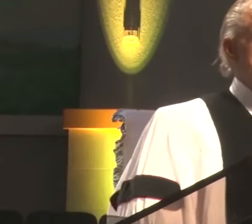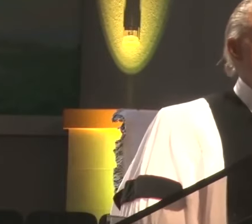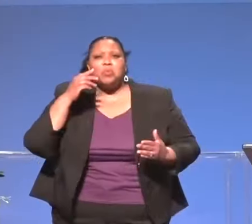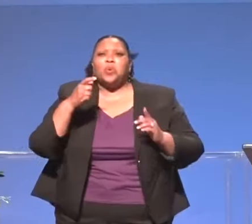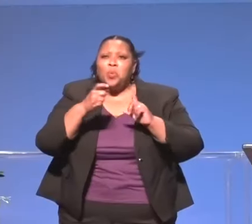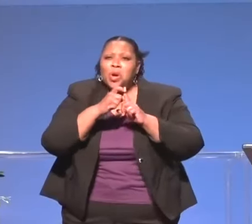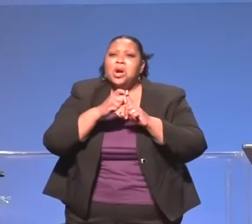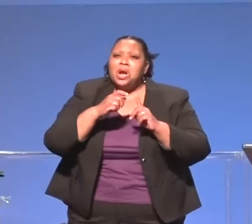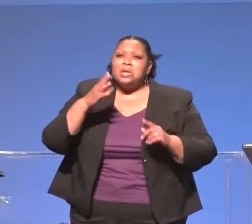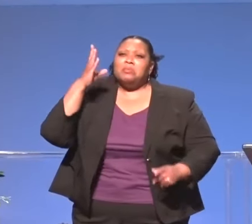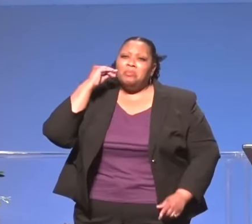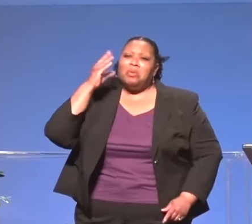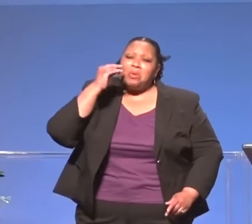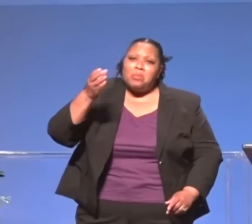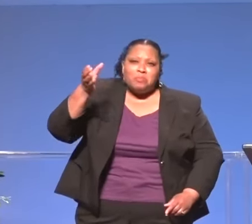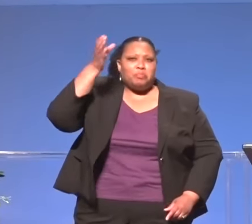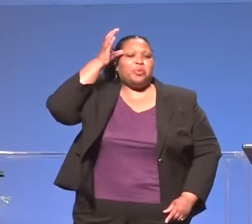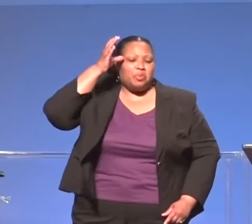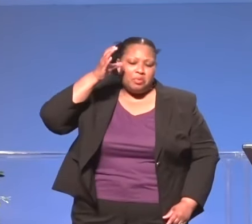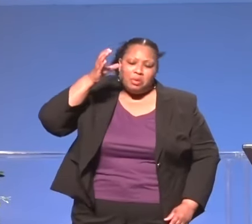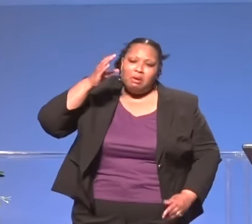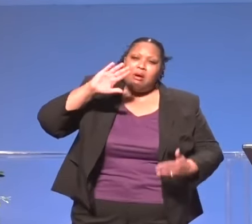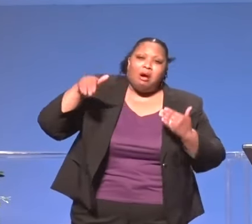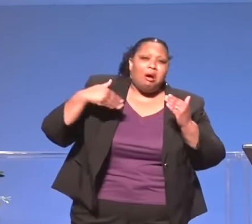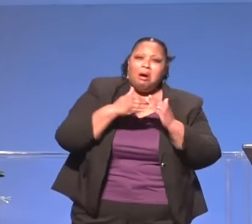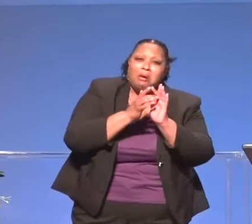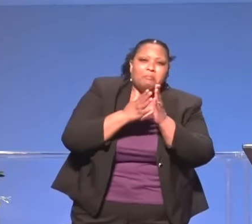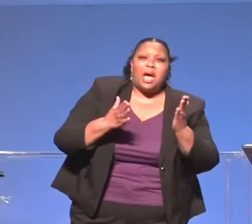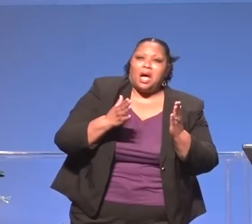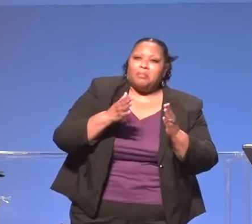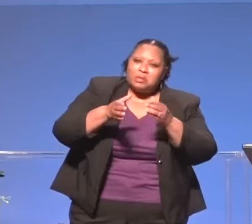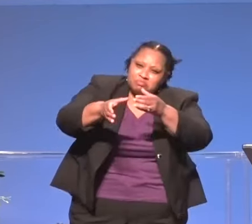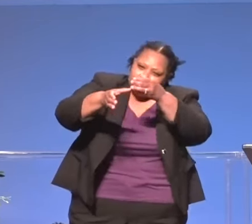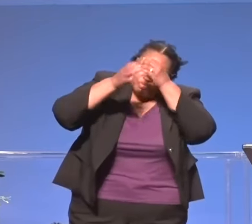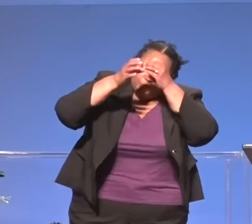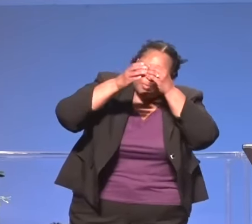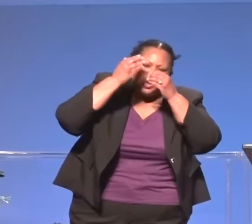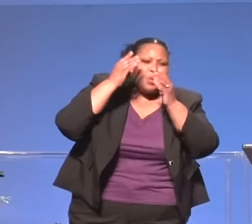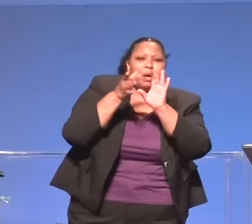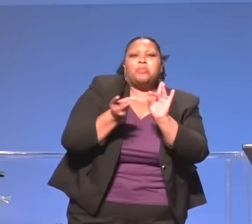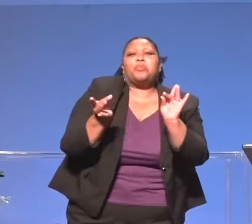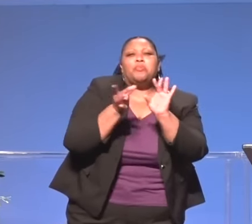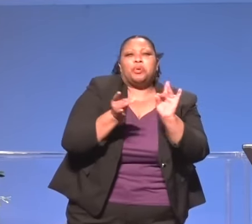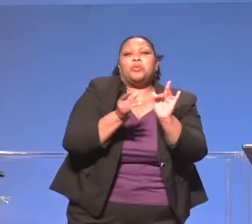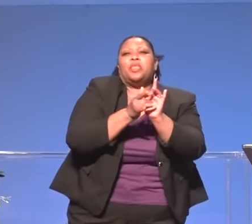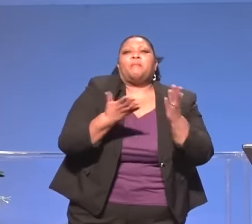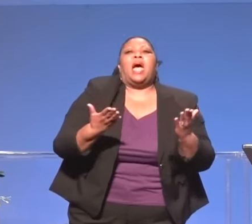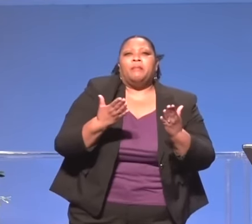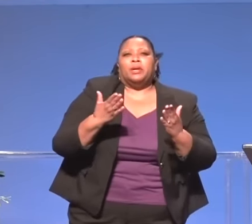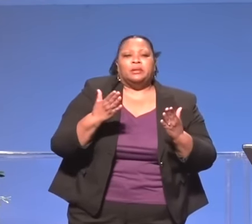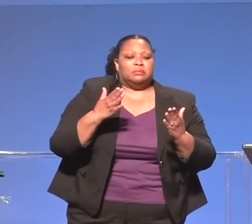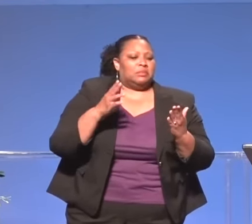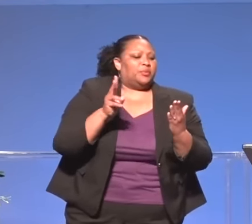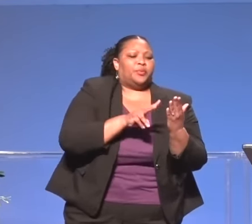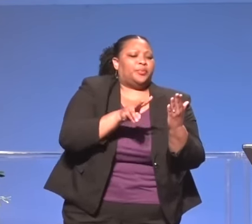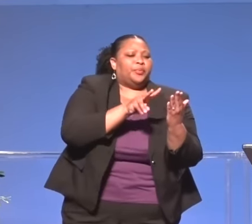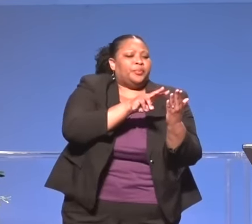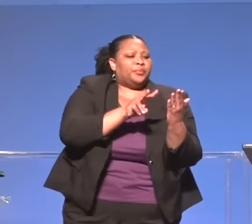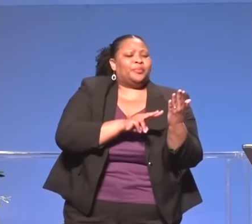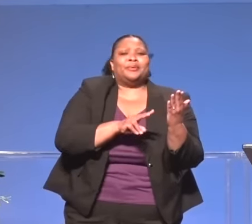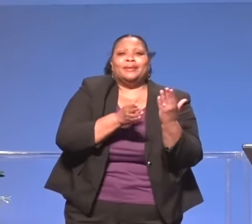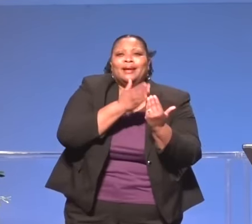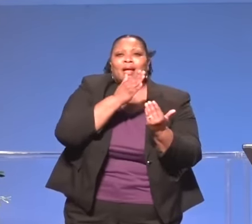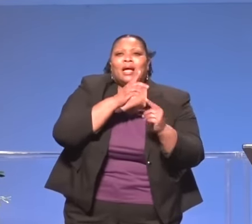scriptures. Knew every scripture, knew how to quote the book back and forward,